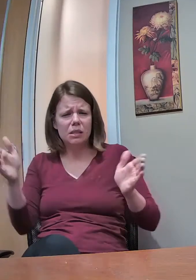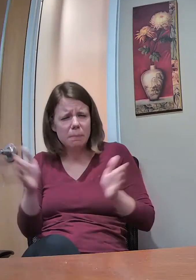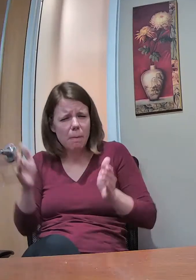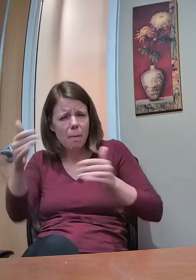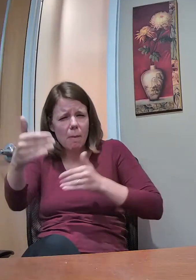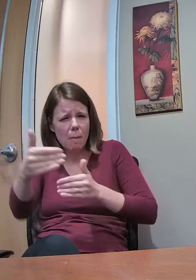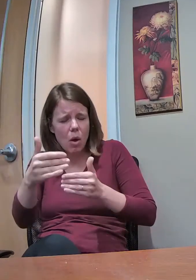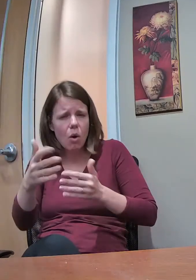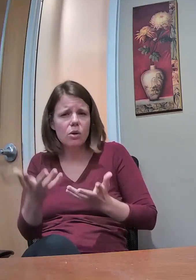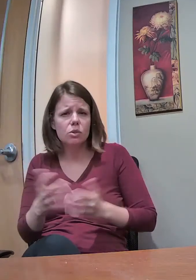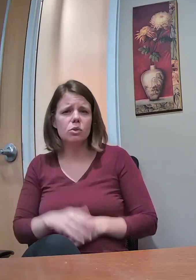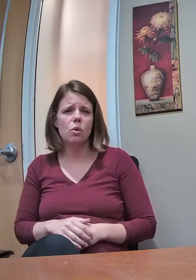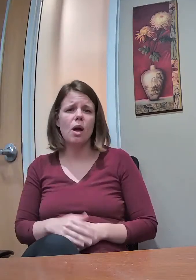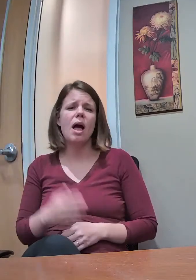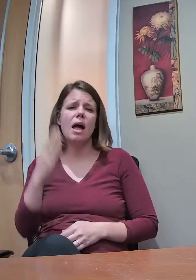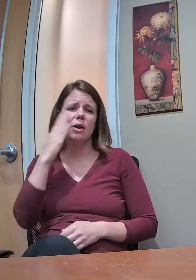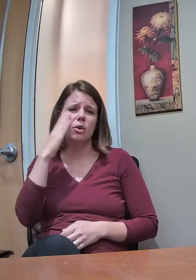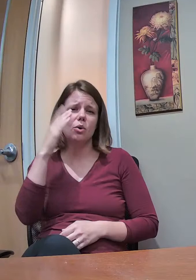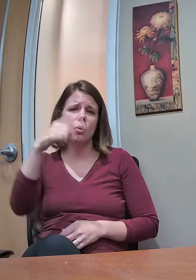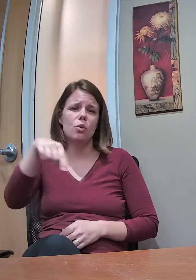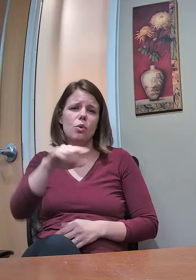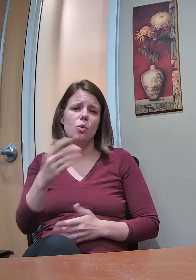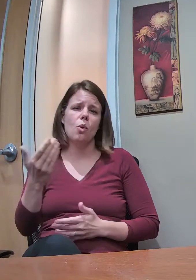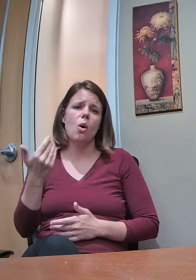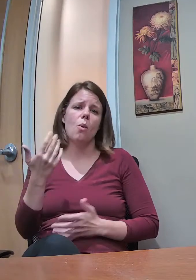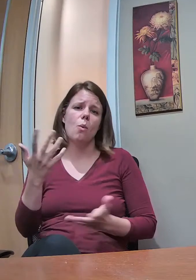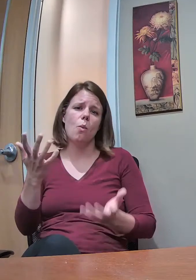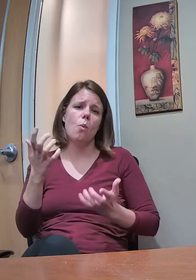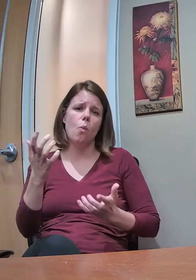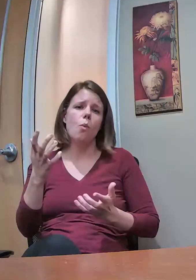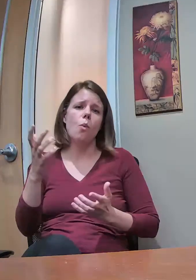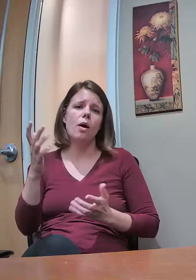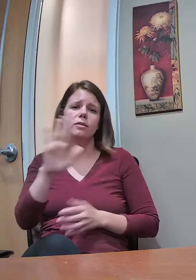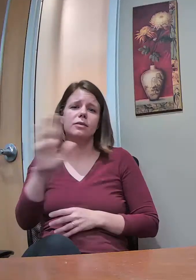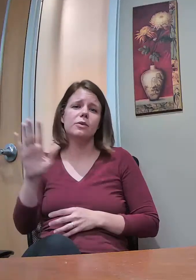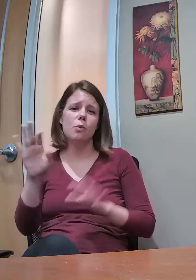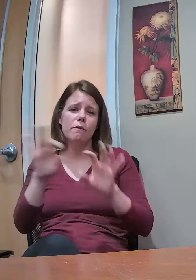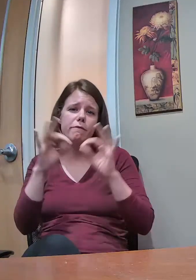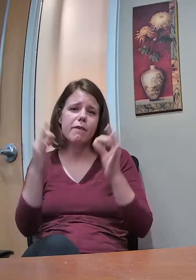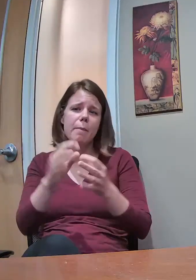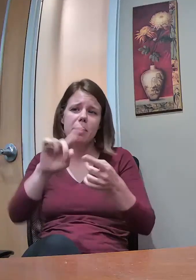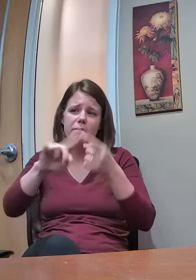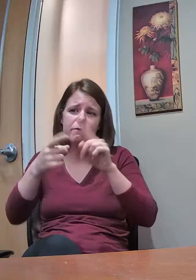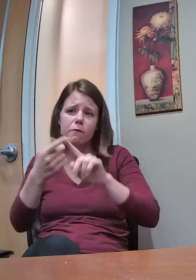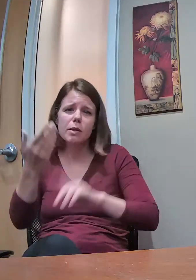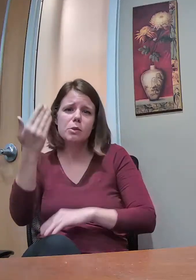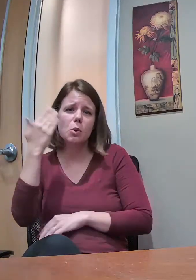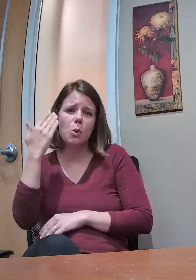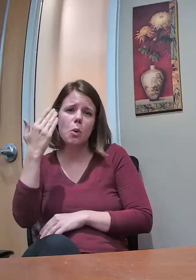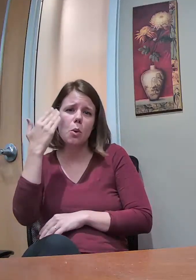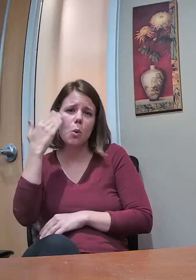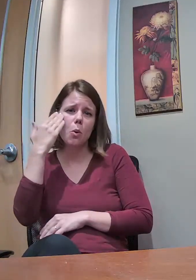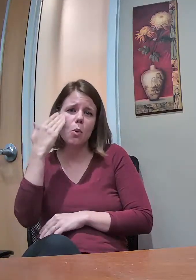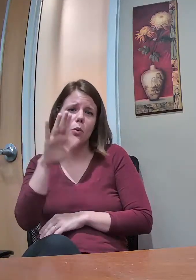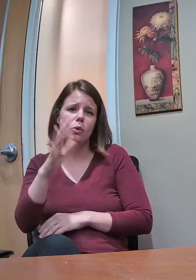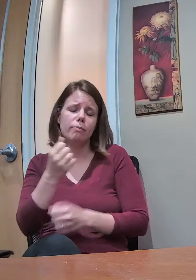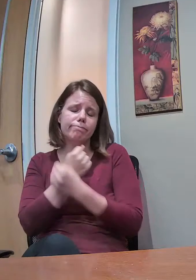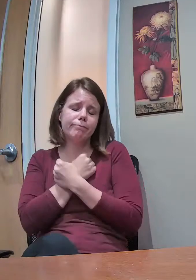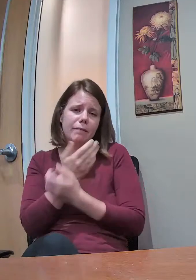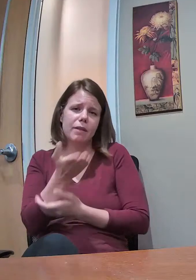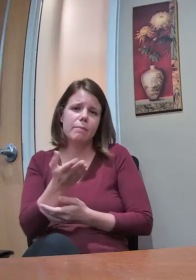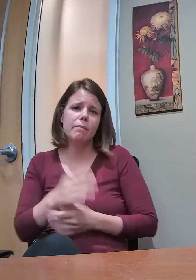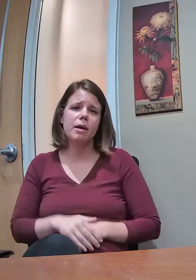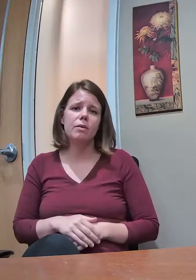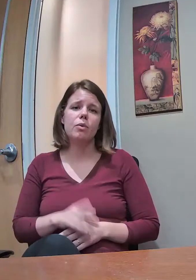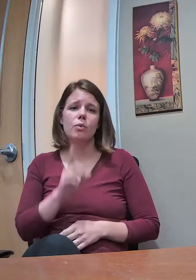them to know that you love them, so you're sending them lovely packages, which is great, but just be aware that we're